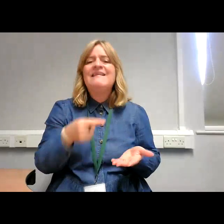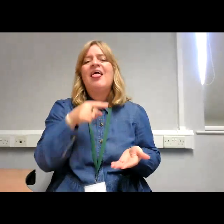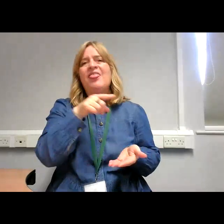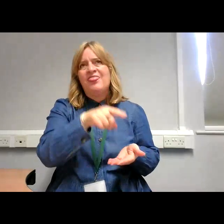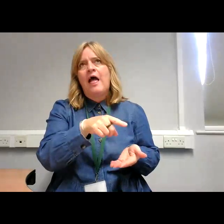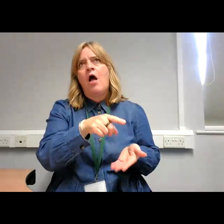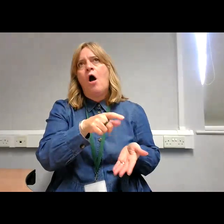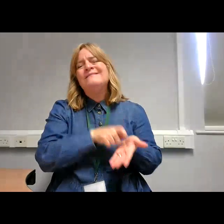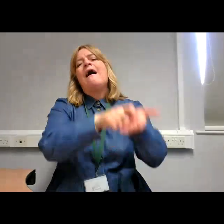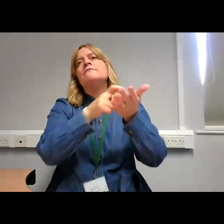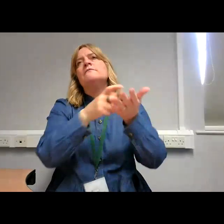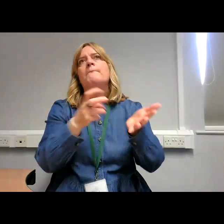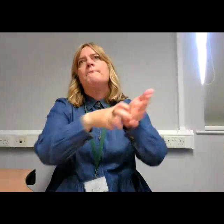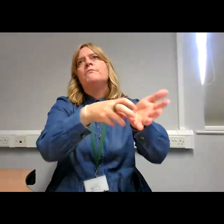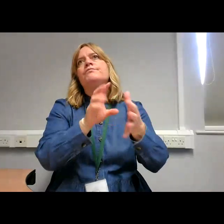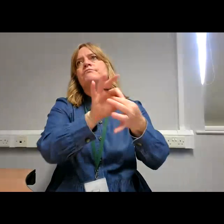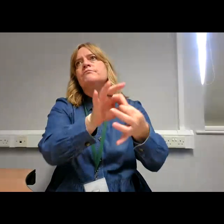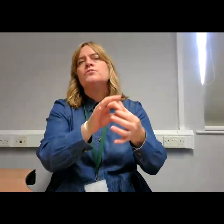service, which